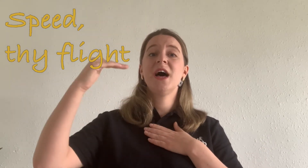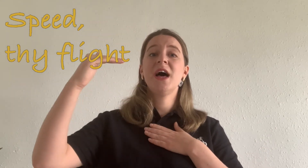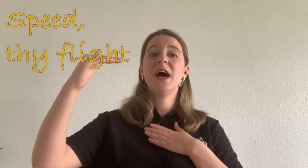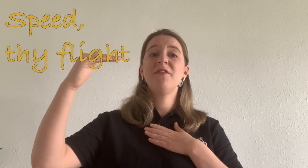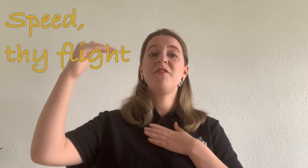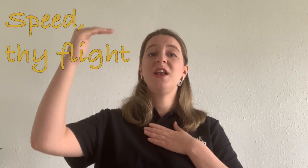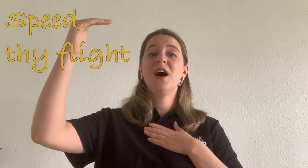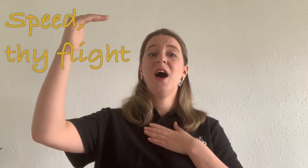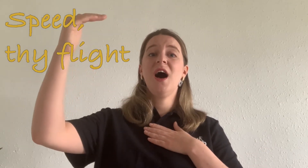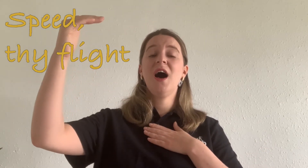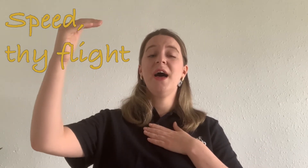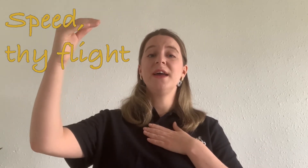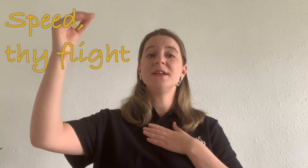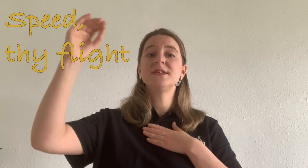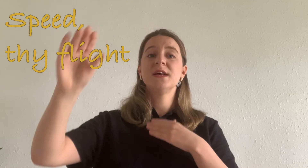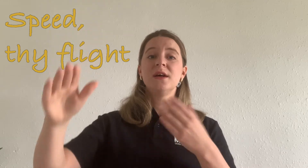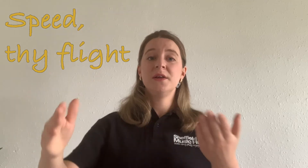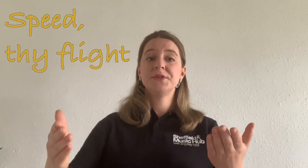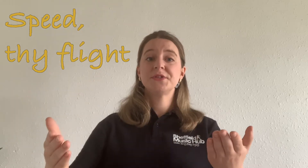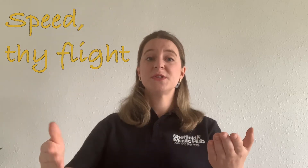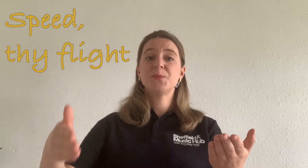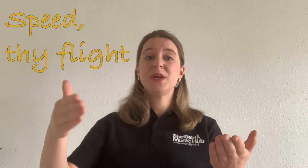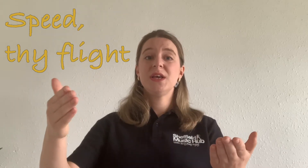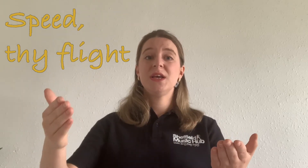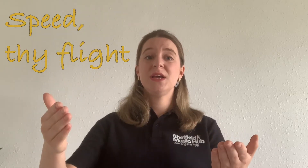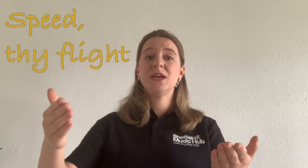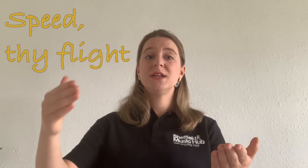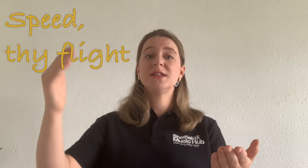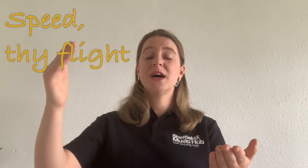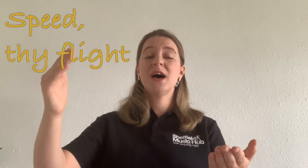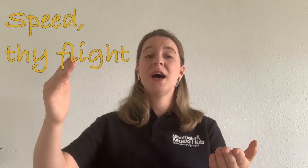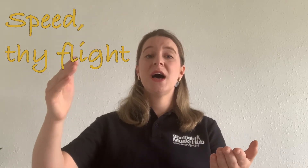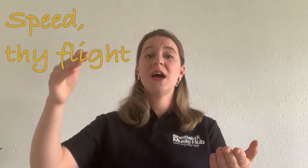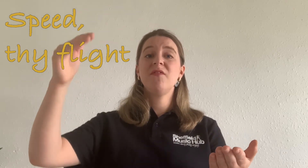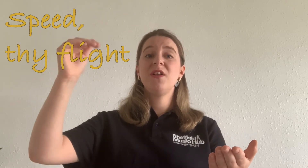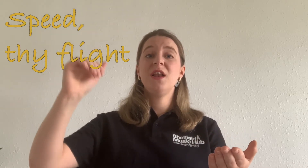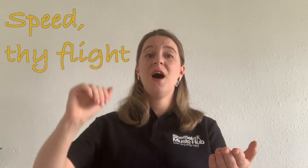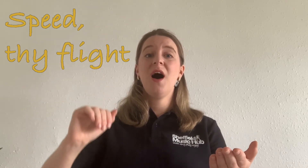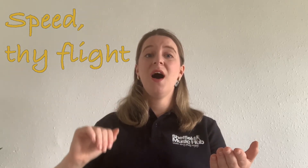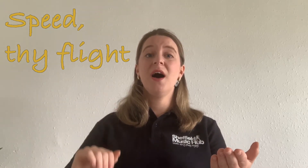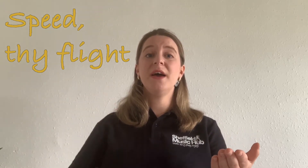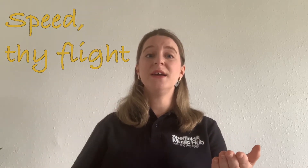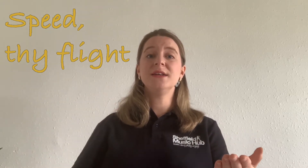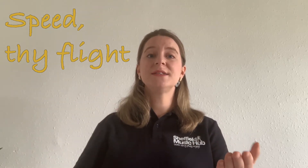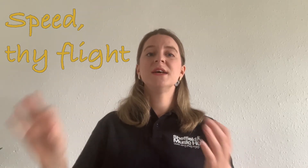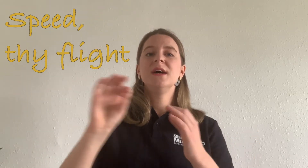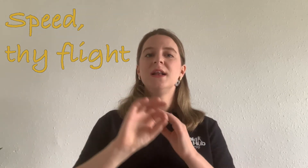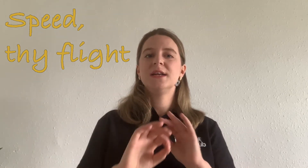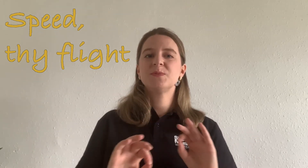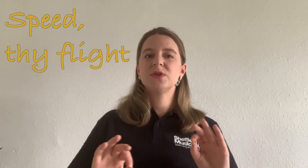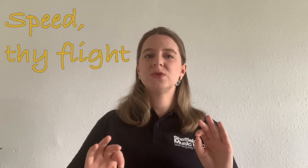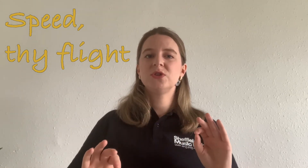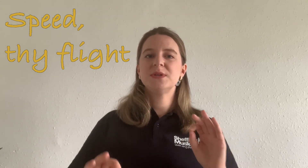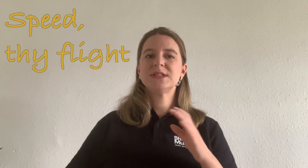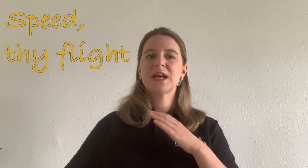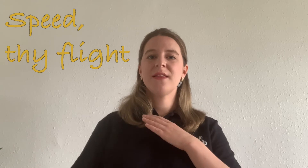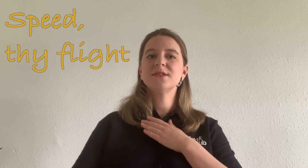thy flight, speed thy flight. Let's put those two bits together. So we